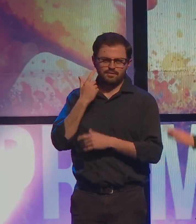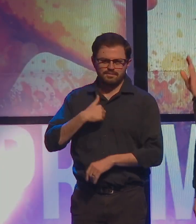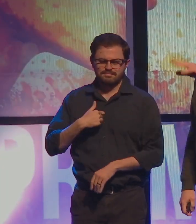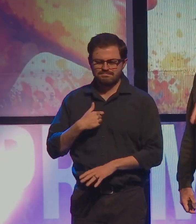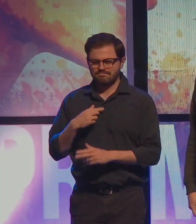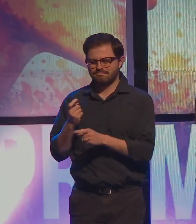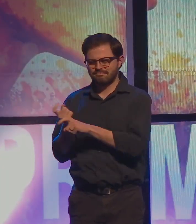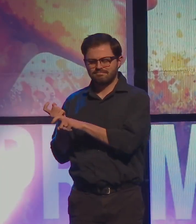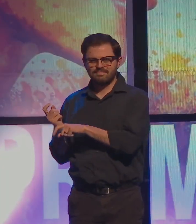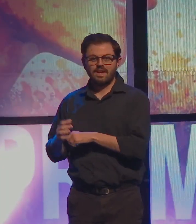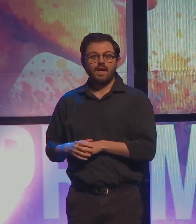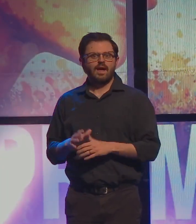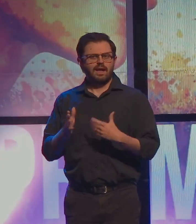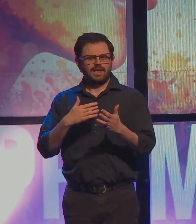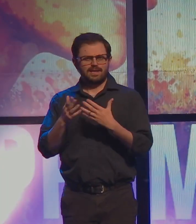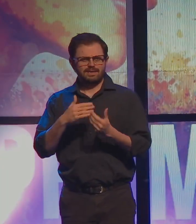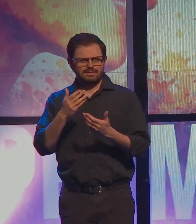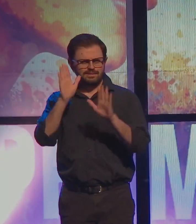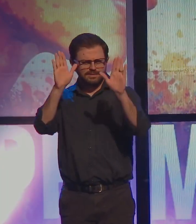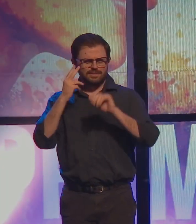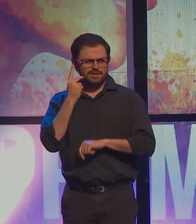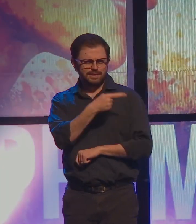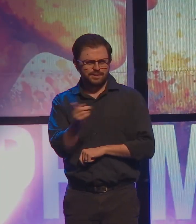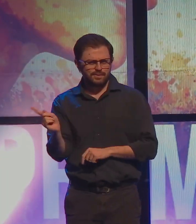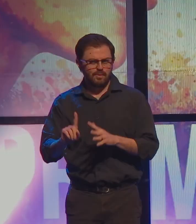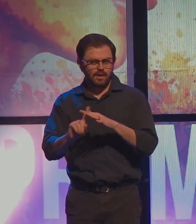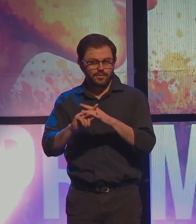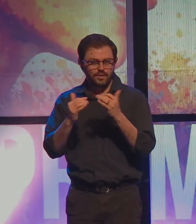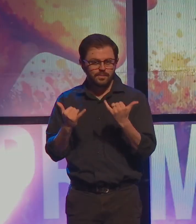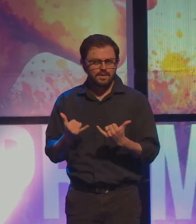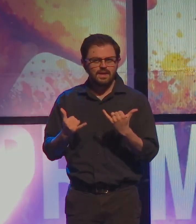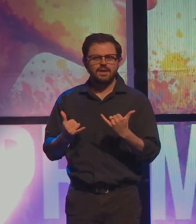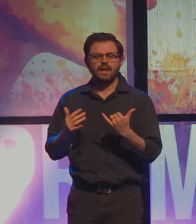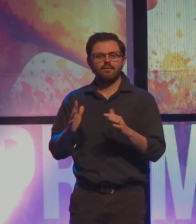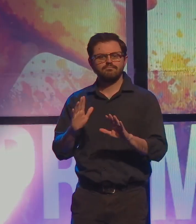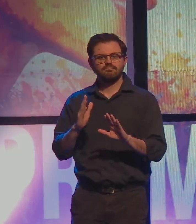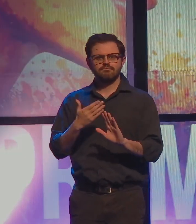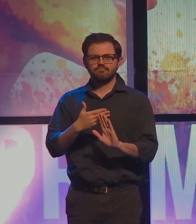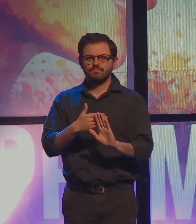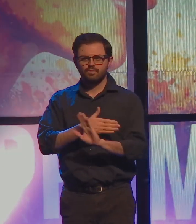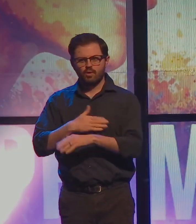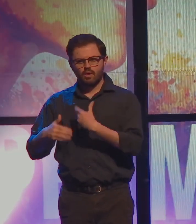no, I'm just kidding. Great to see everybody here today. Hey, I have to, okay? I have to.